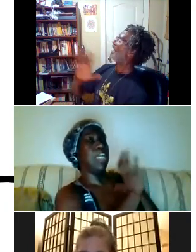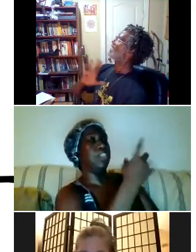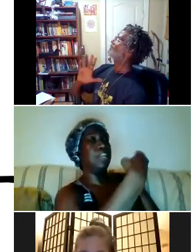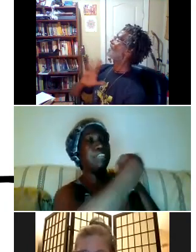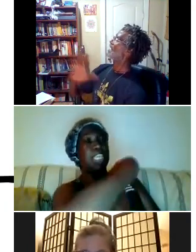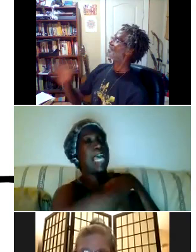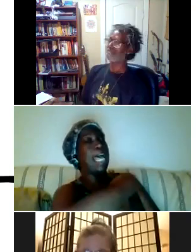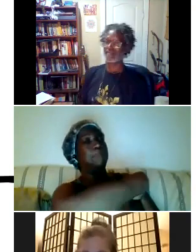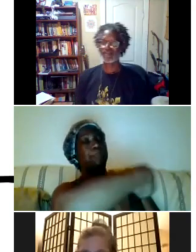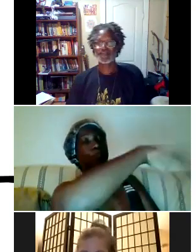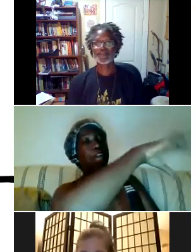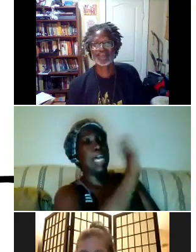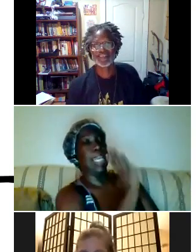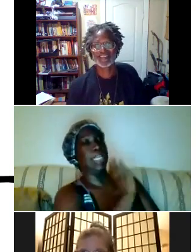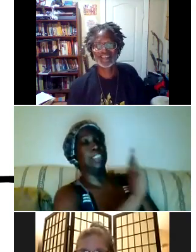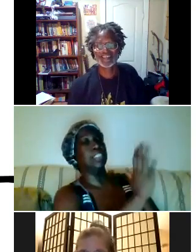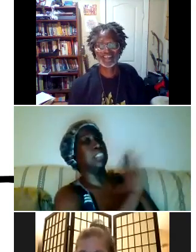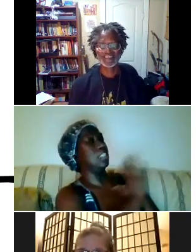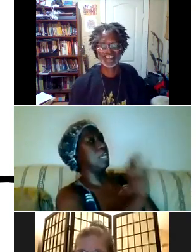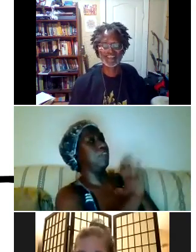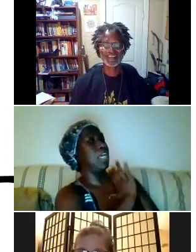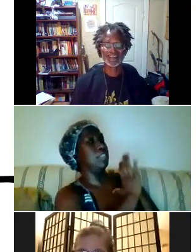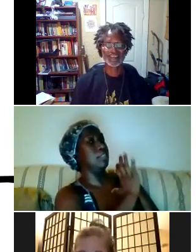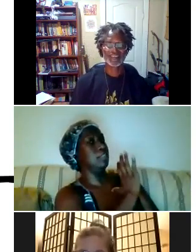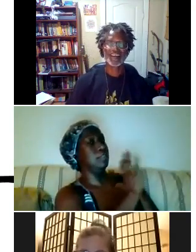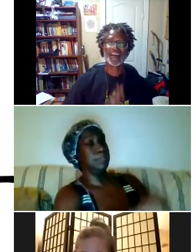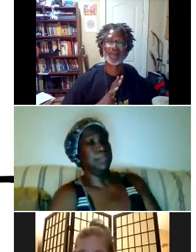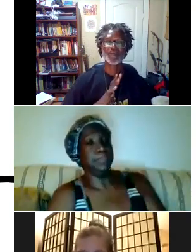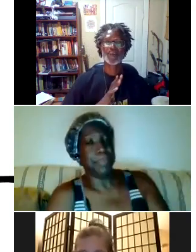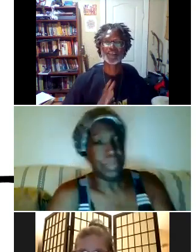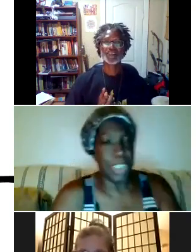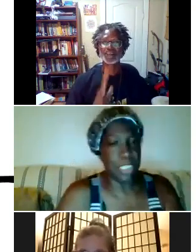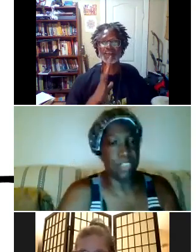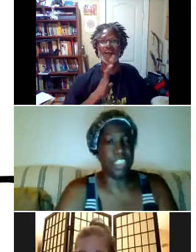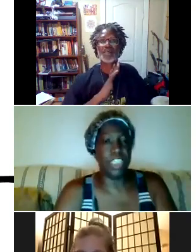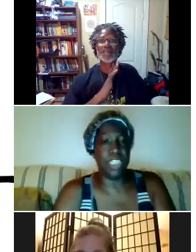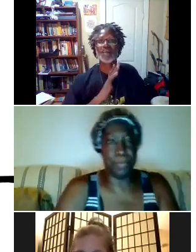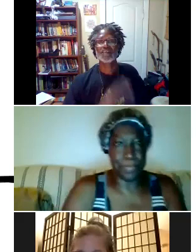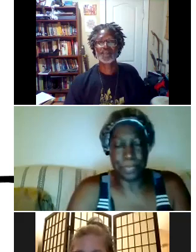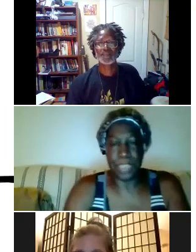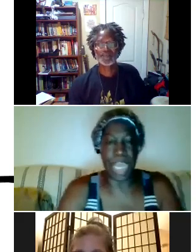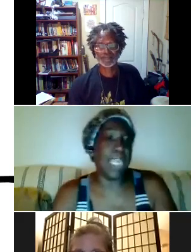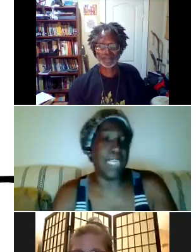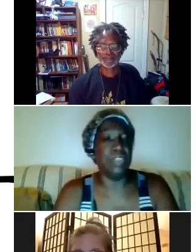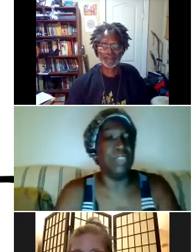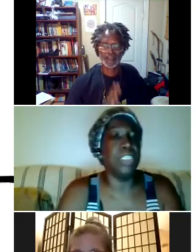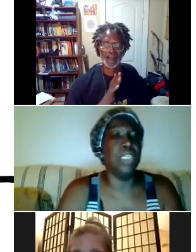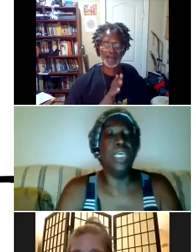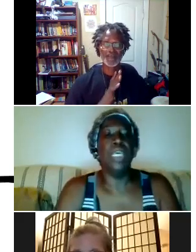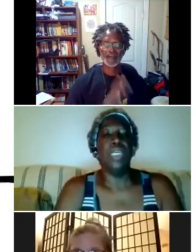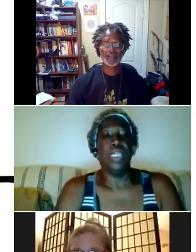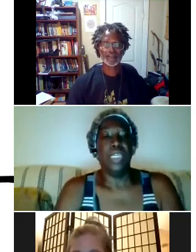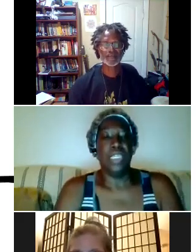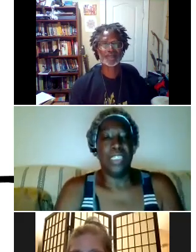I'm fine. You don't have to say I'm fine. It's just I'm fine. It's understood. The I is